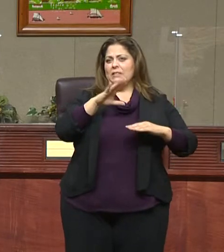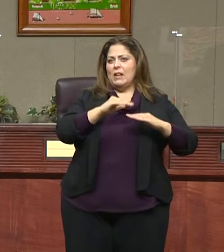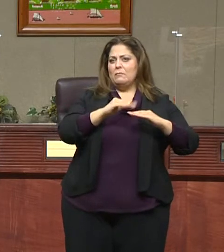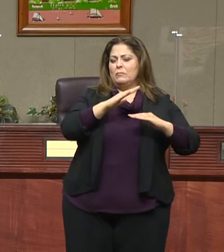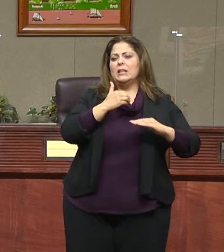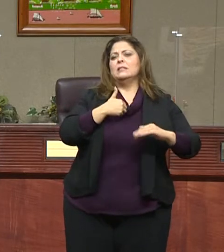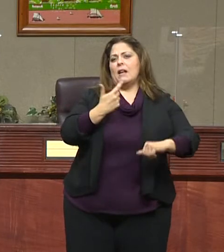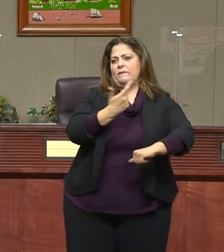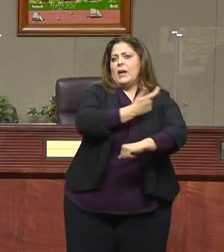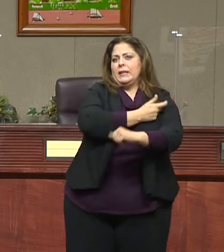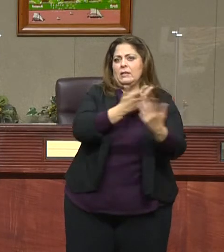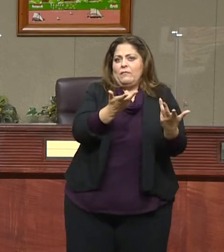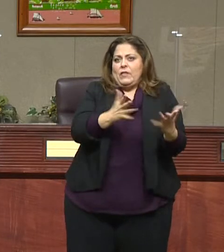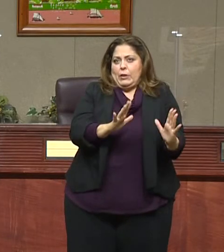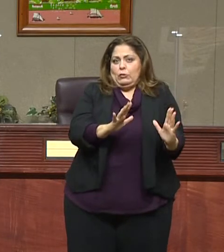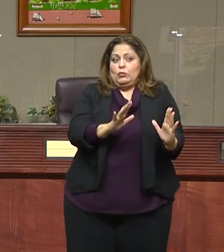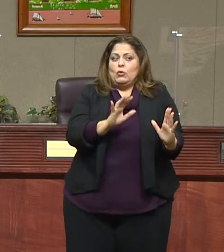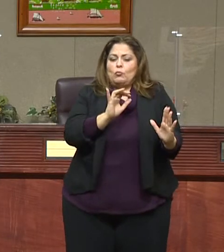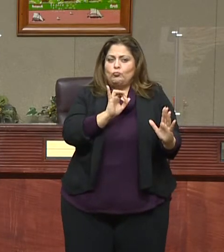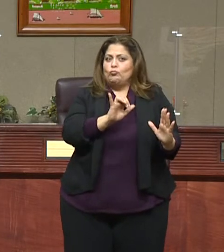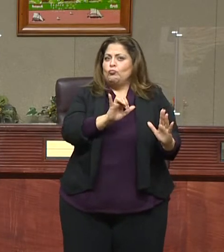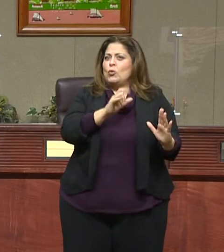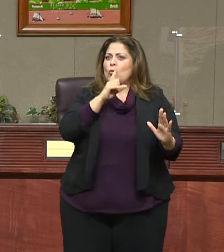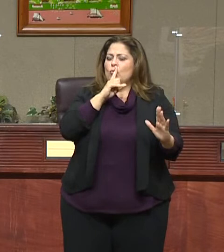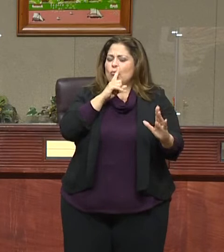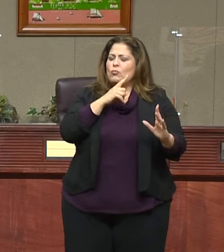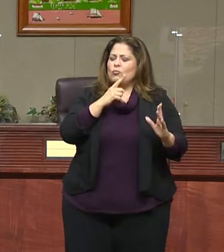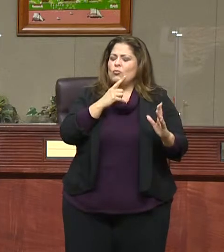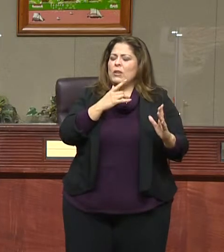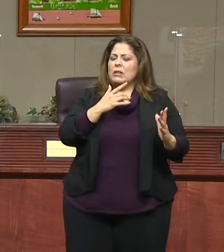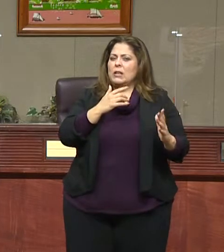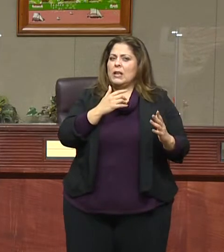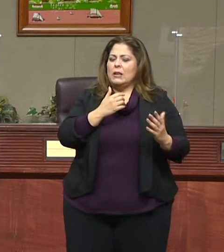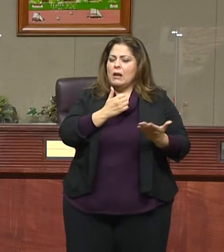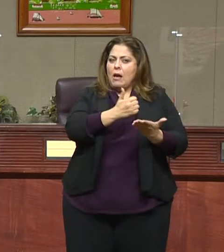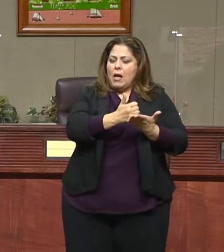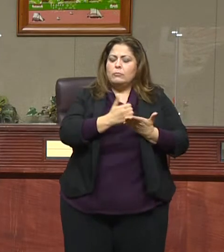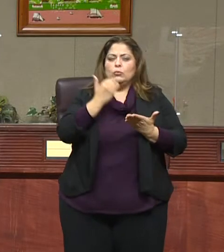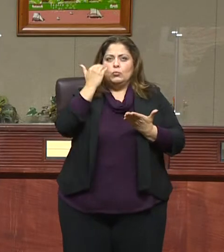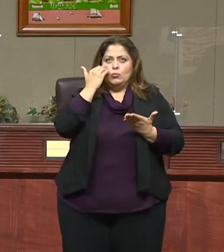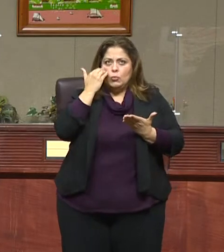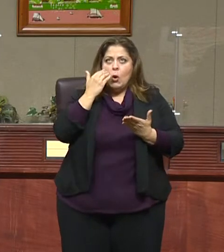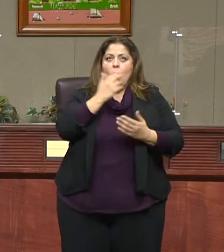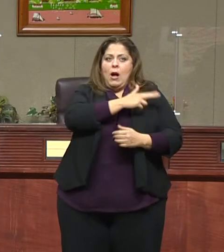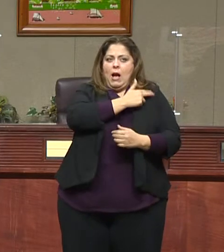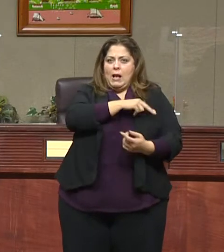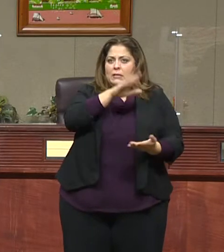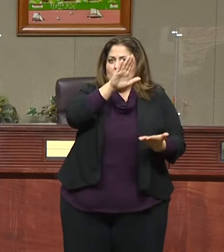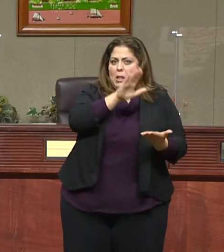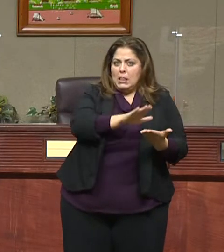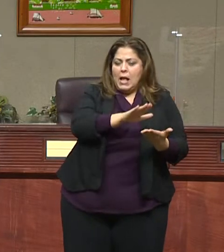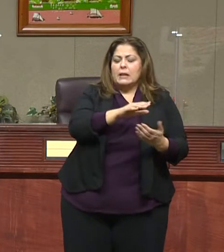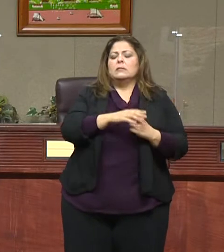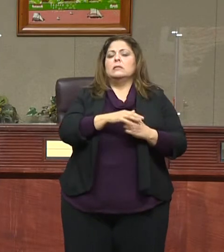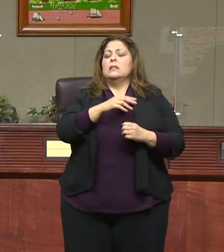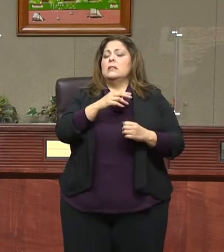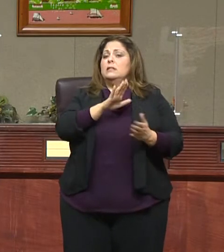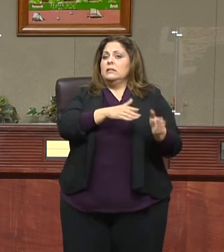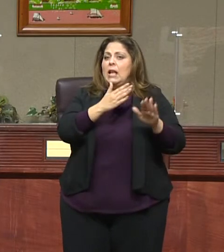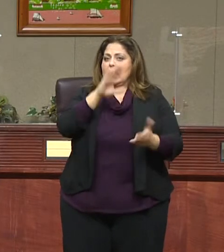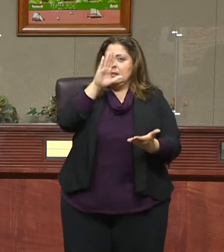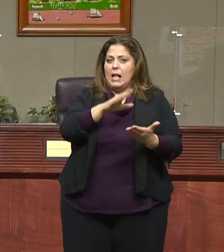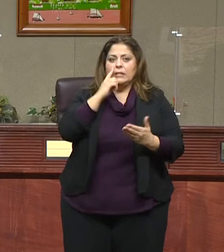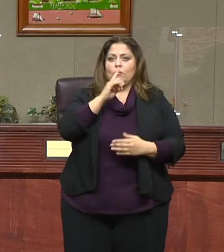able to vaccinate. And so this is really encouraging as our hospitalizations and deaths significantly decreased in the oldest and most